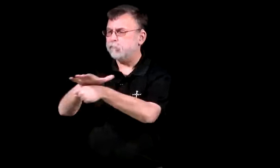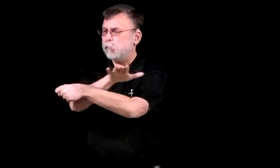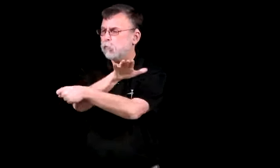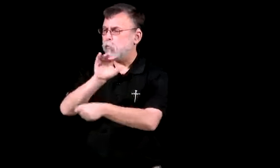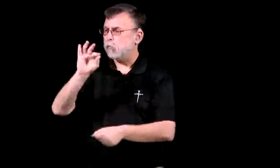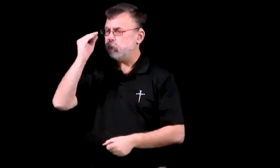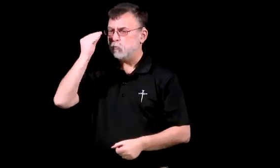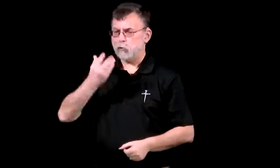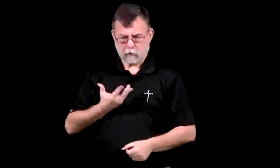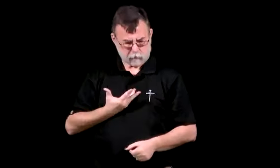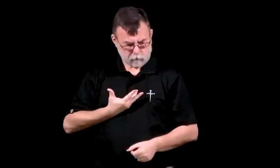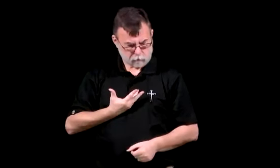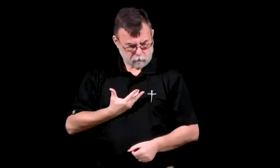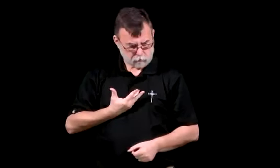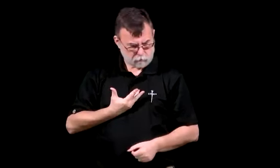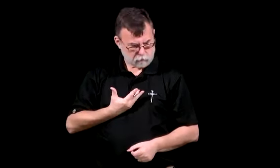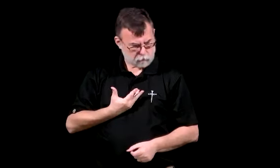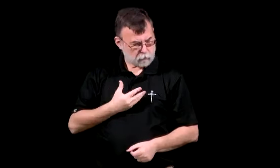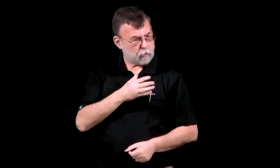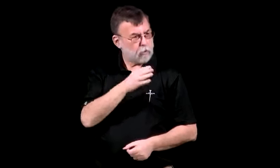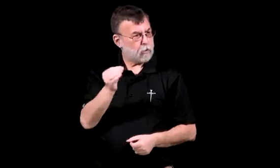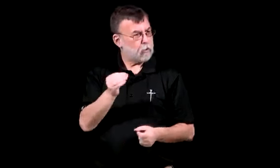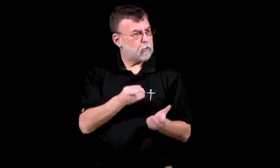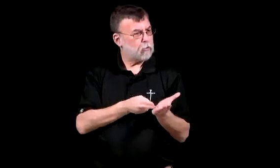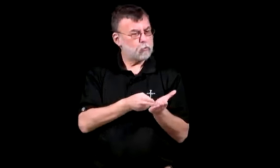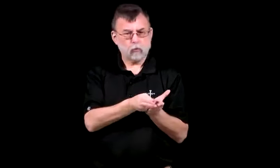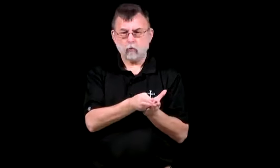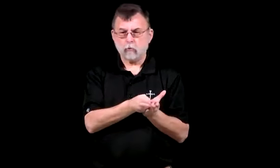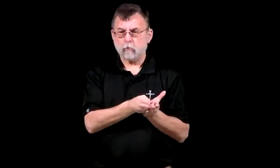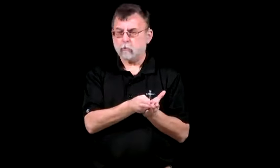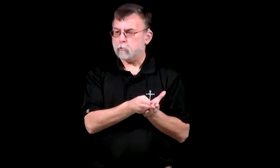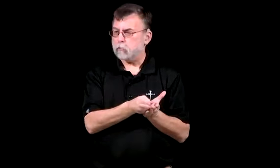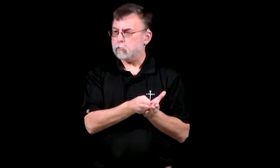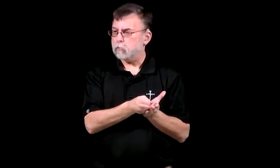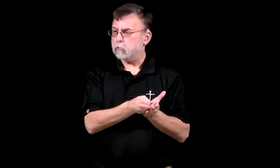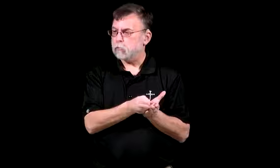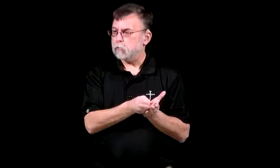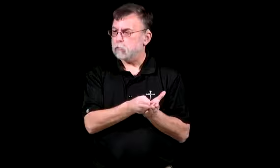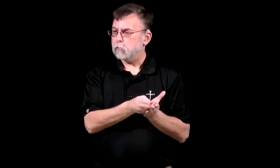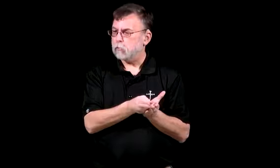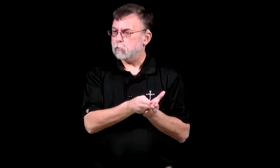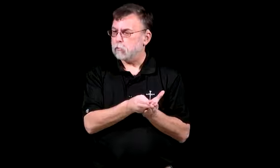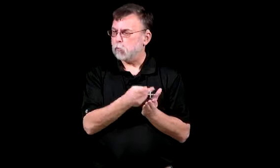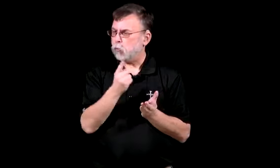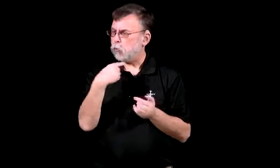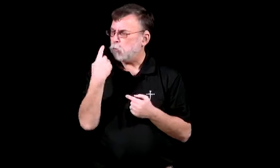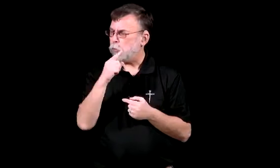the Son would be the Word full of grace and the truth.